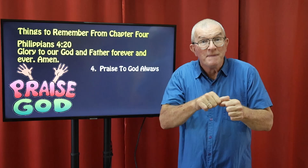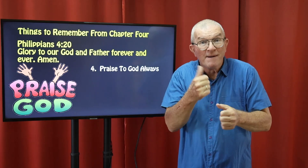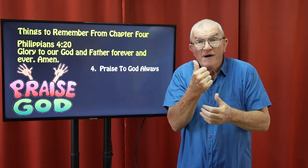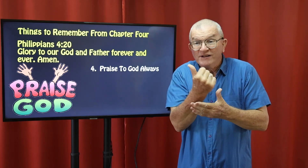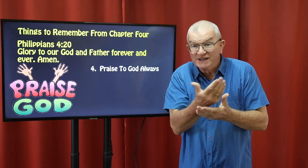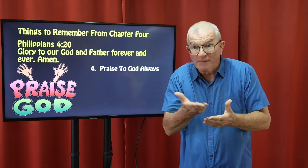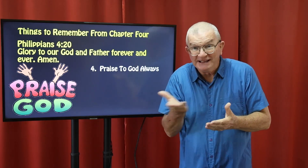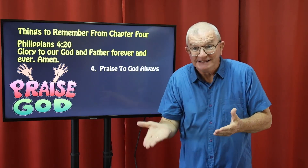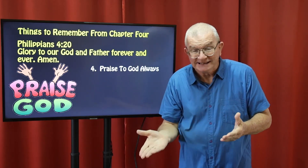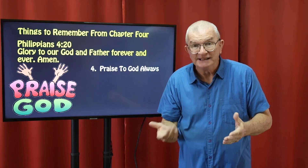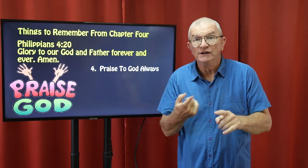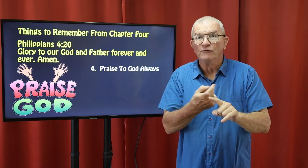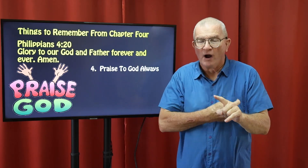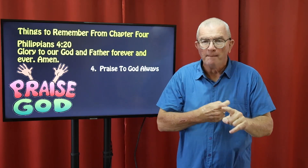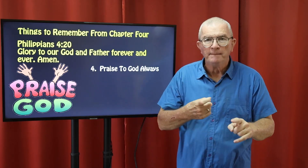I hope you remember some of these things from